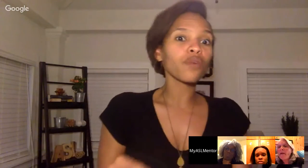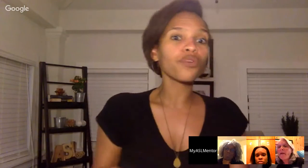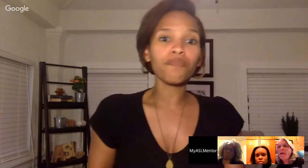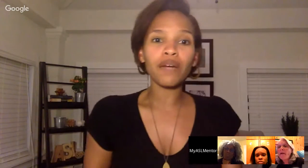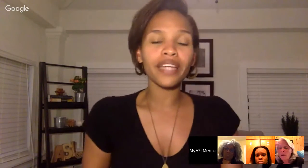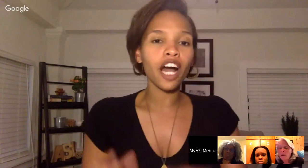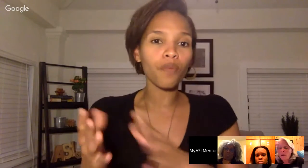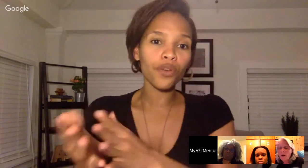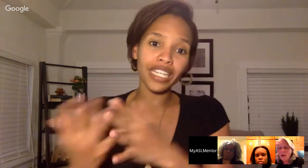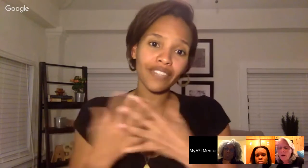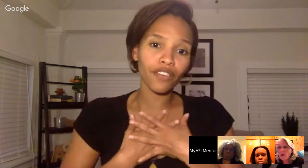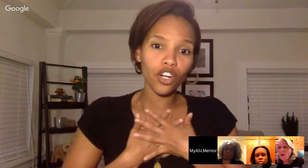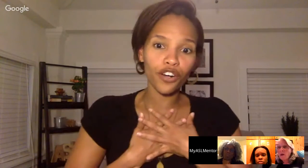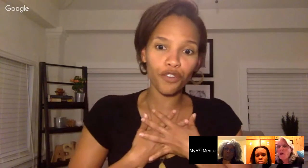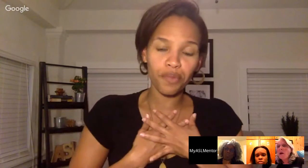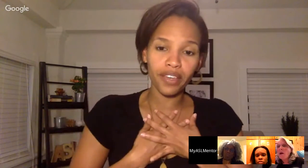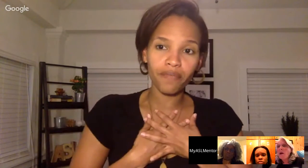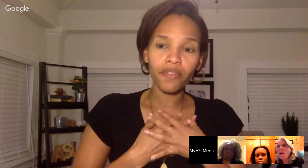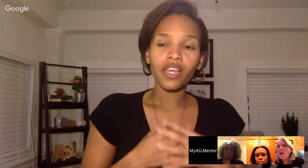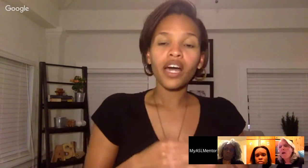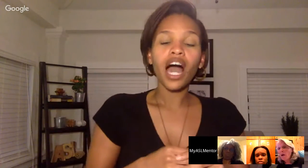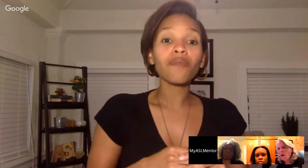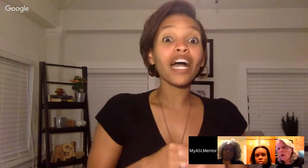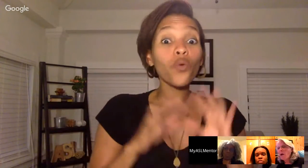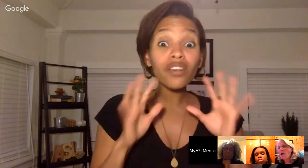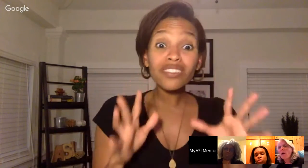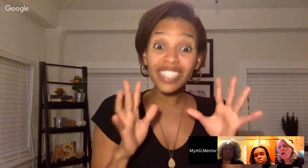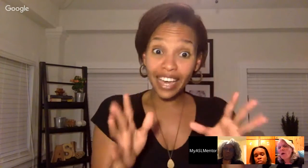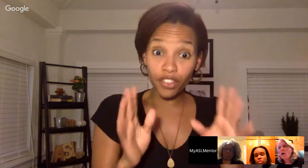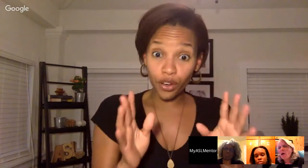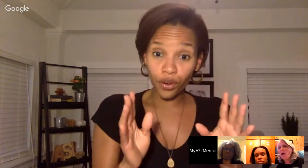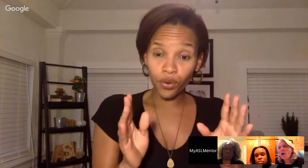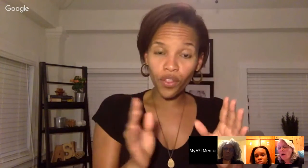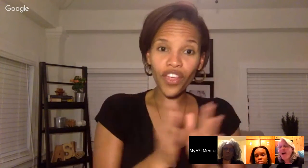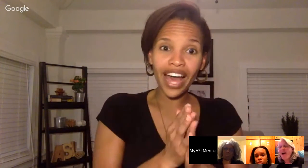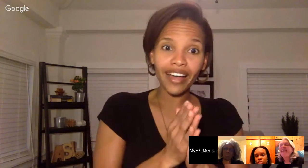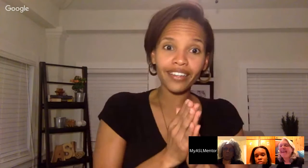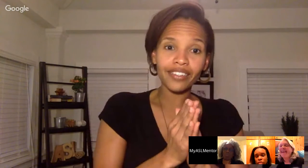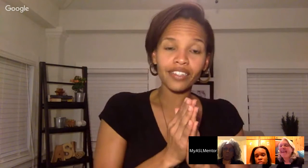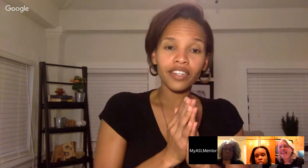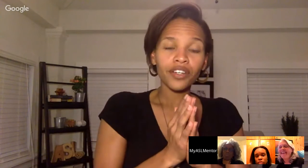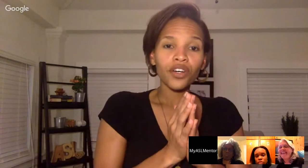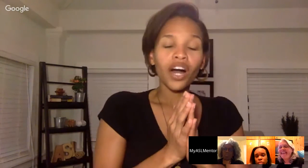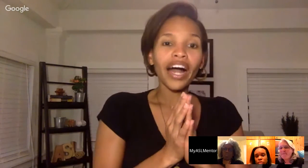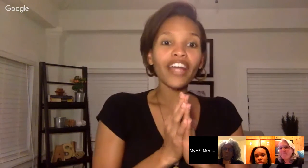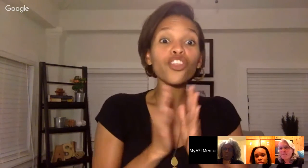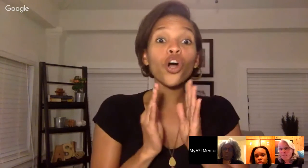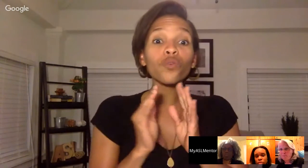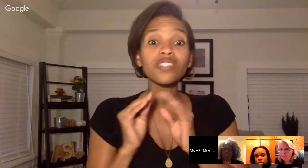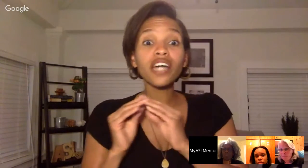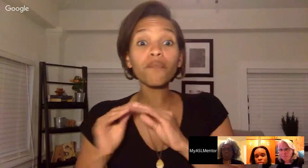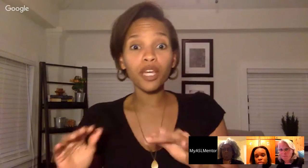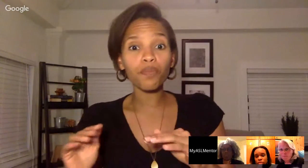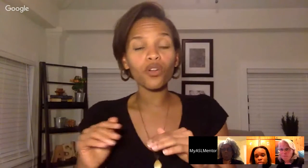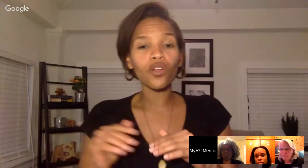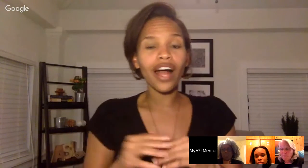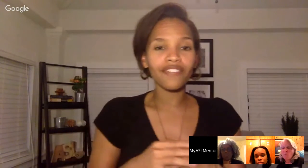I wouldn't be able to help you guys if it was hard for me. I will say though, that I know some people have